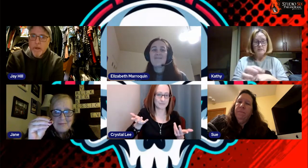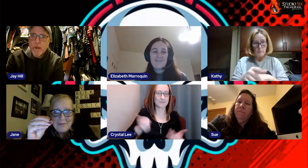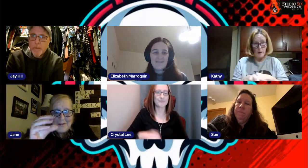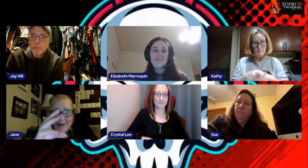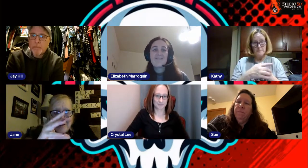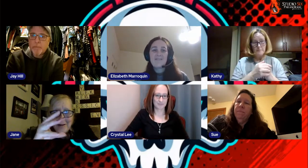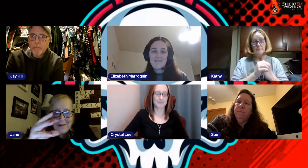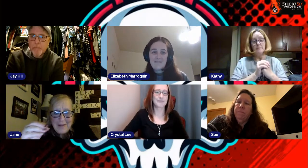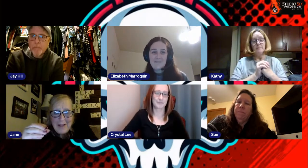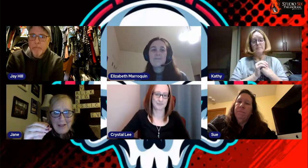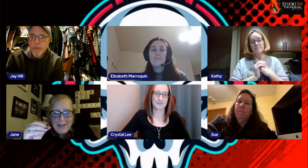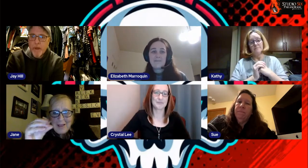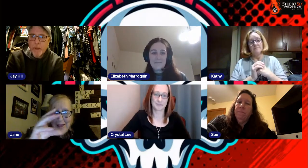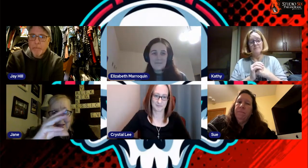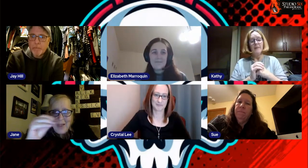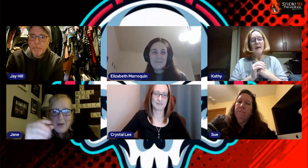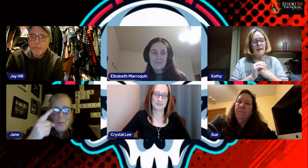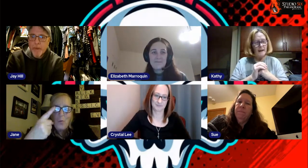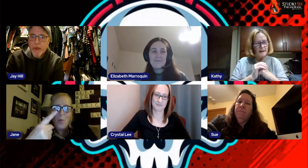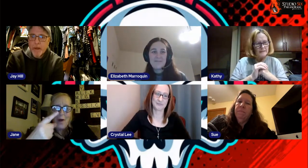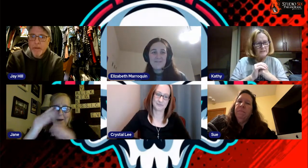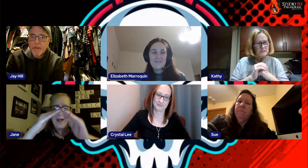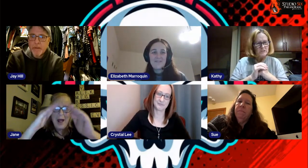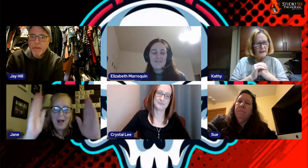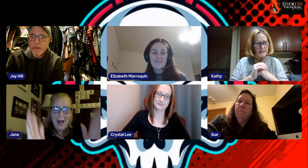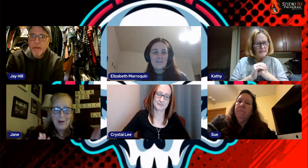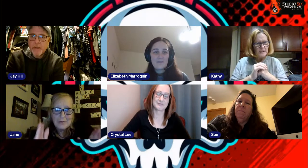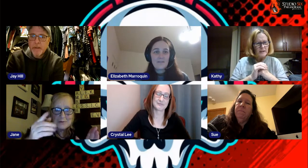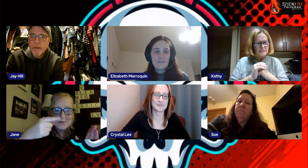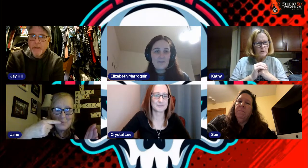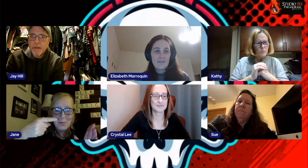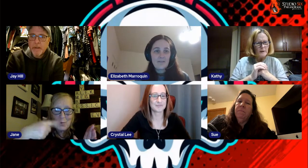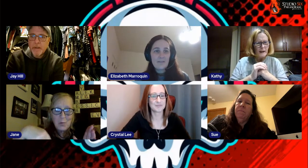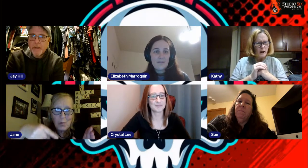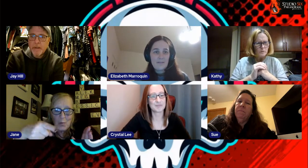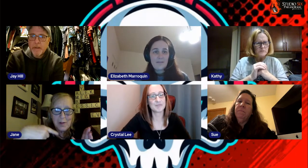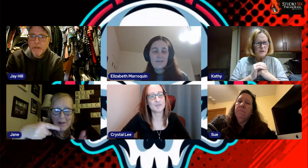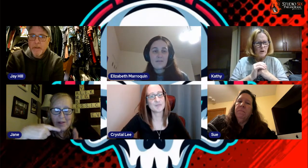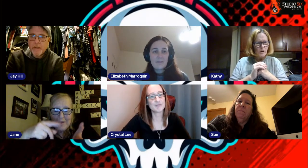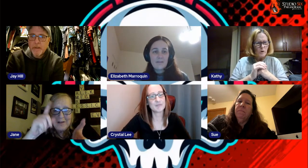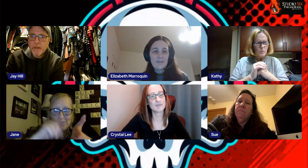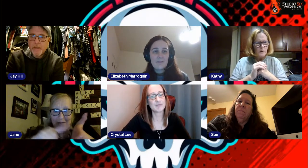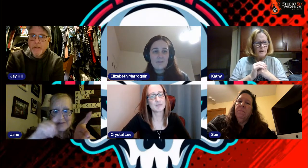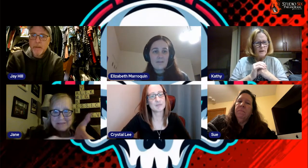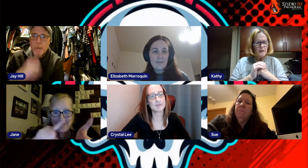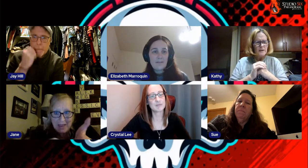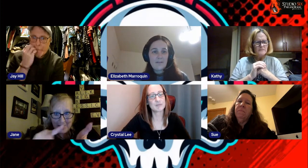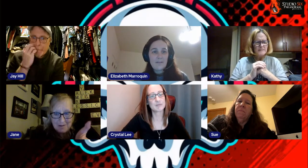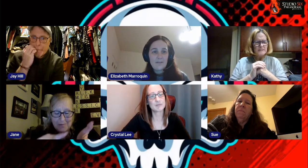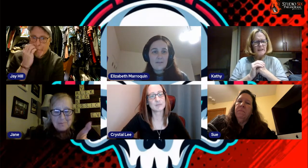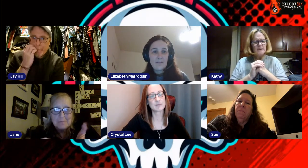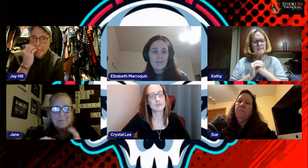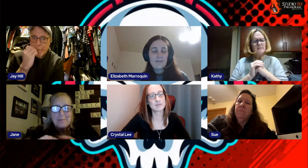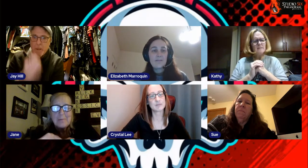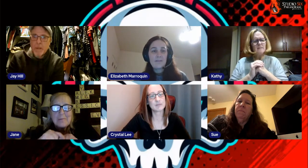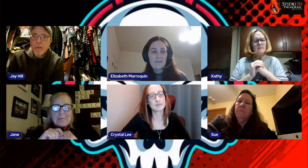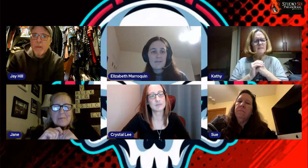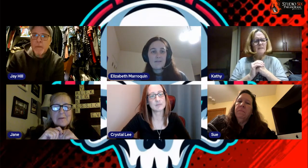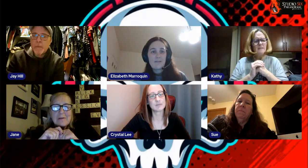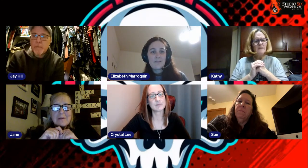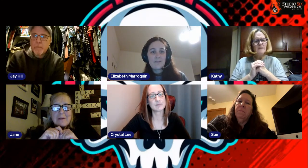because she is a mom. Yep. And Jane said one house we